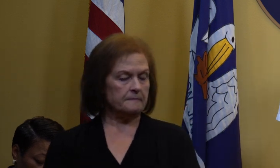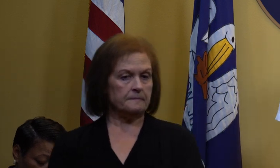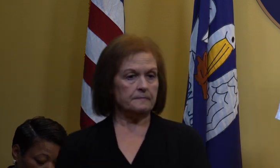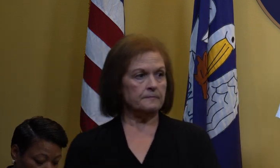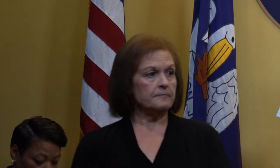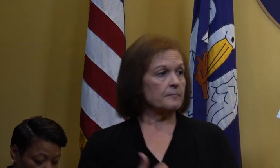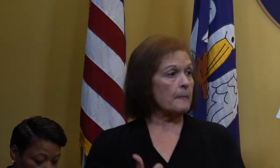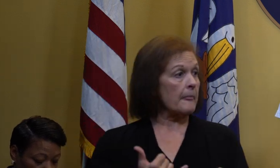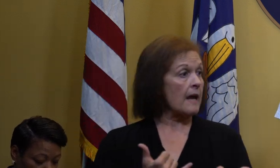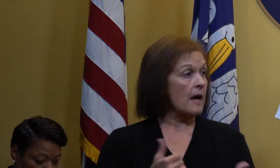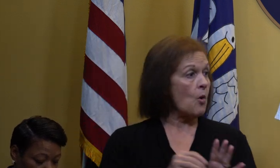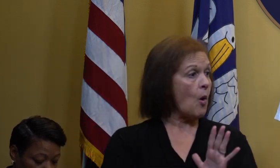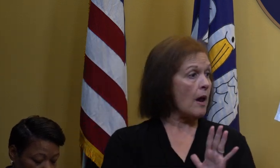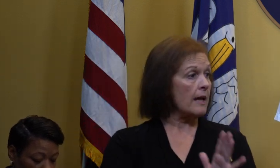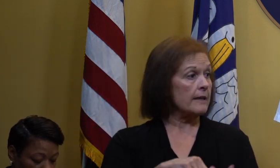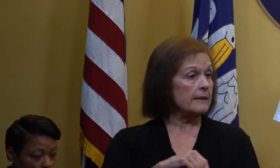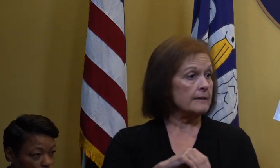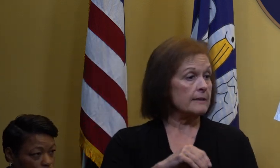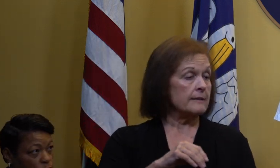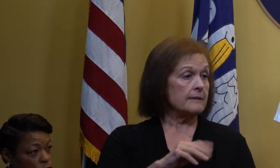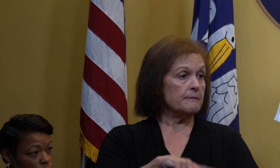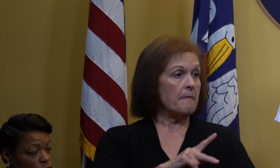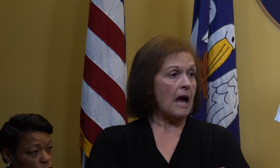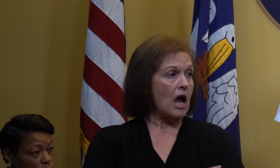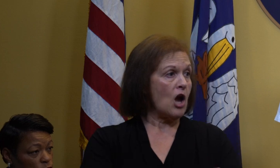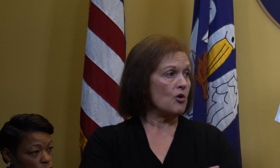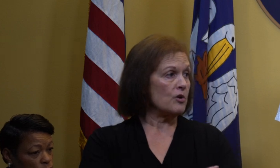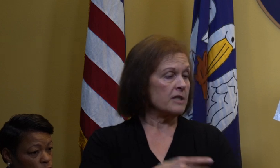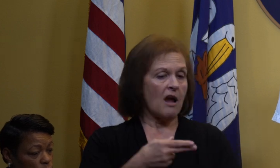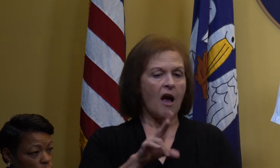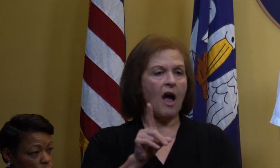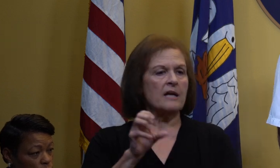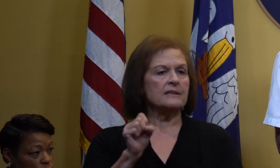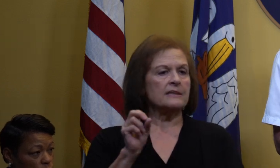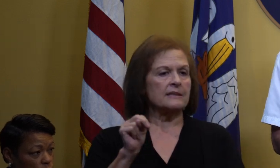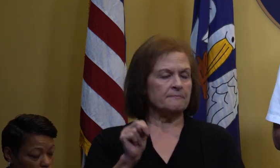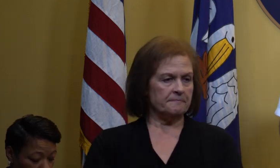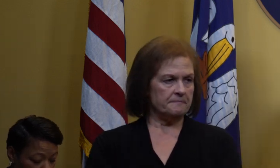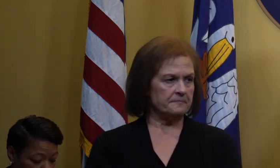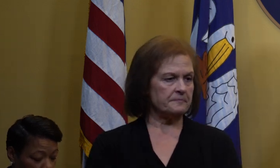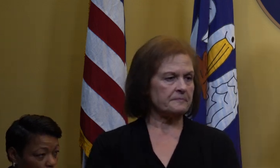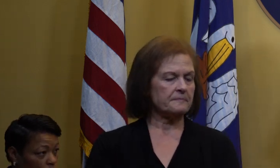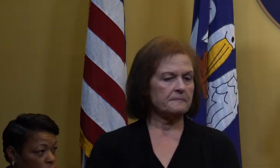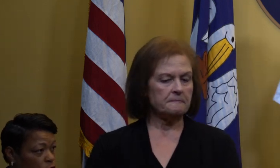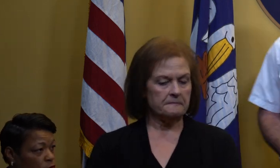So we're honored with the presence today of our Orleans Parish Sheriff, Susan Hudson. I wanted to ask if Sheriff would you like to close the reports. Thank